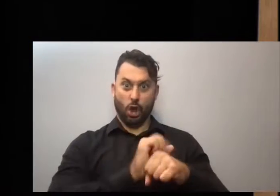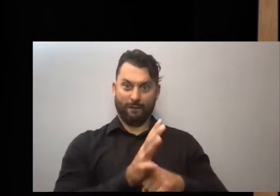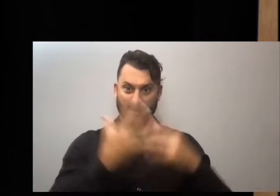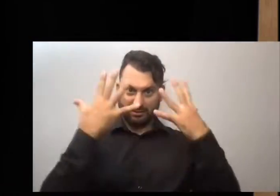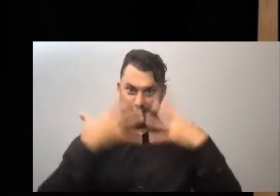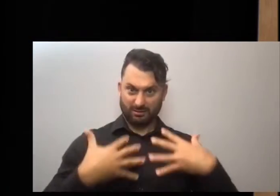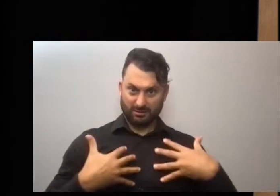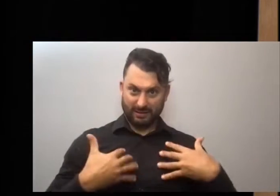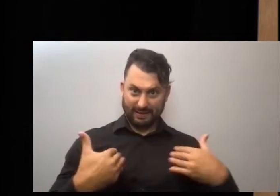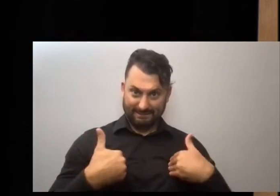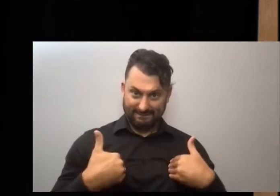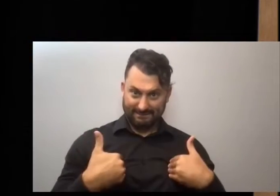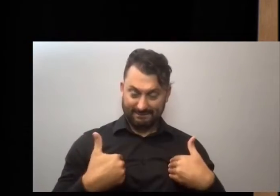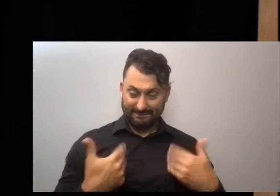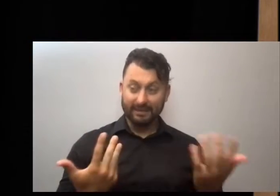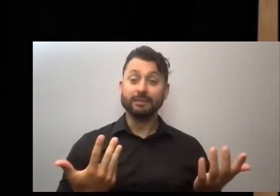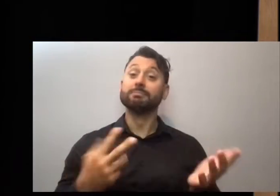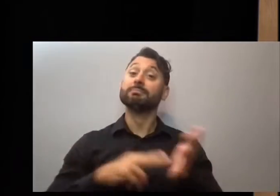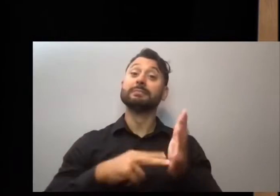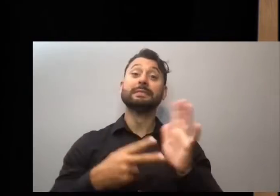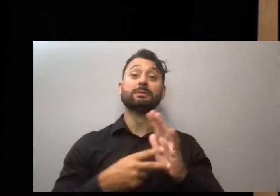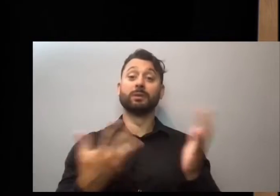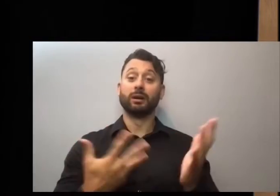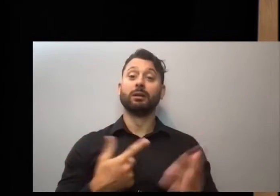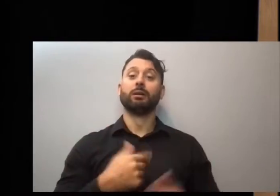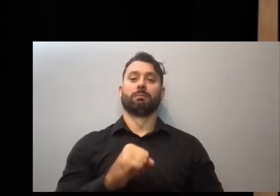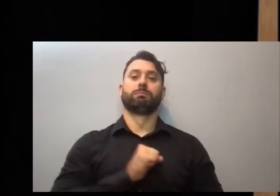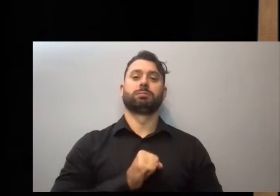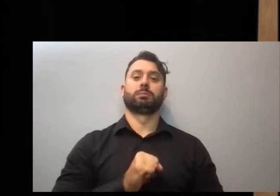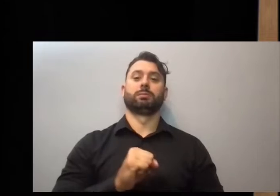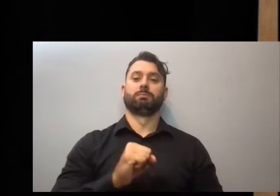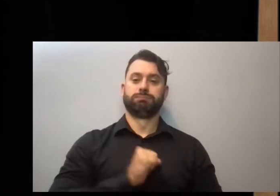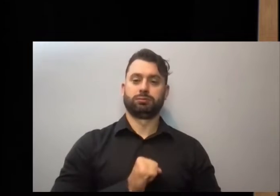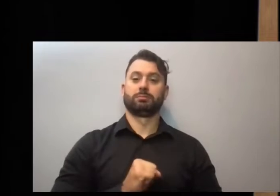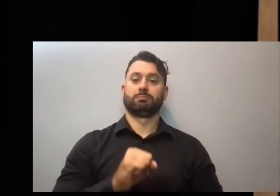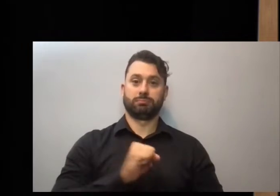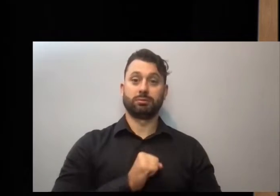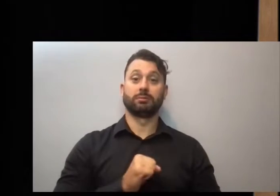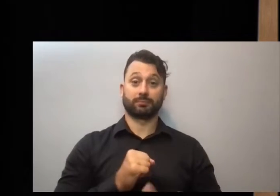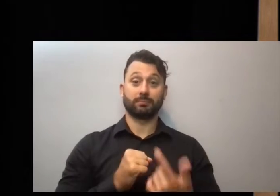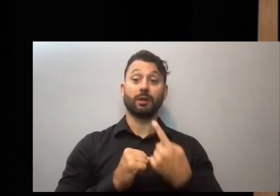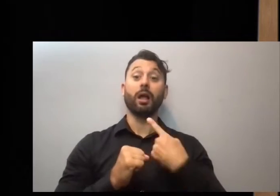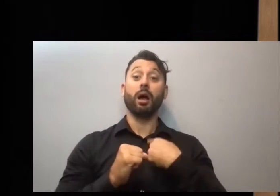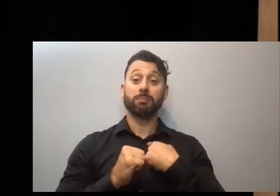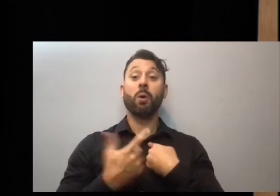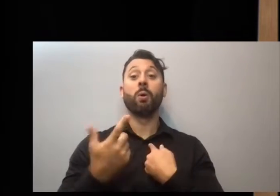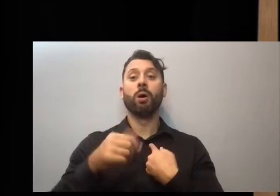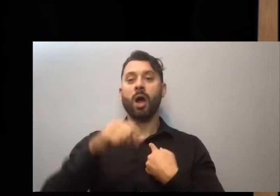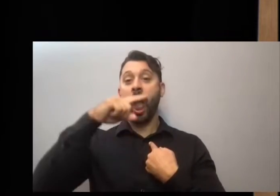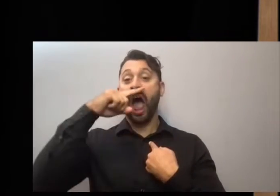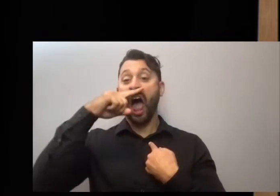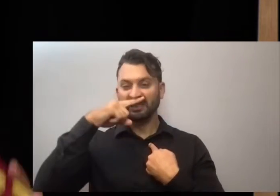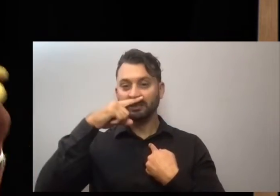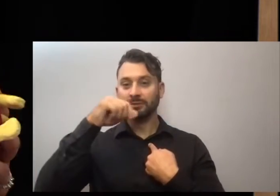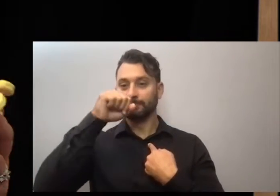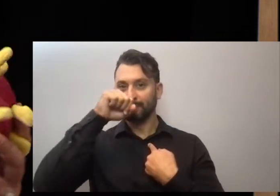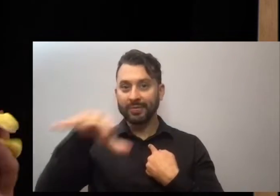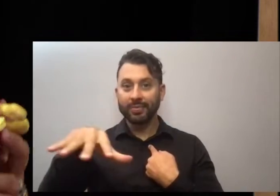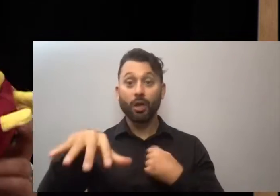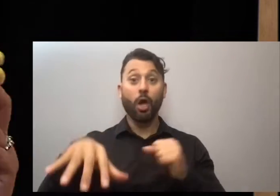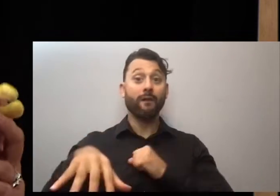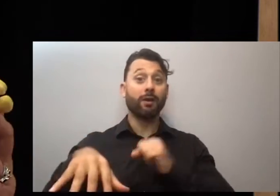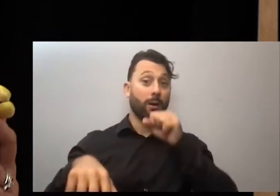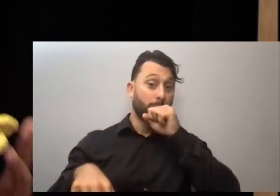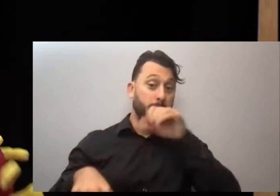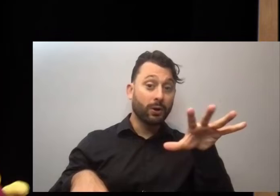cough, sneeze, talk, sing, and little droplets come out that have virus particles in it. So